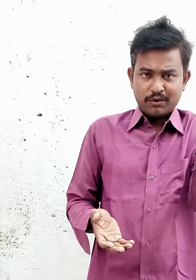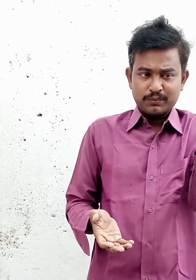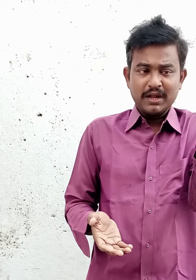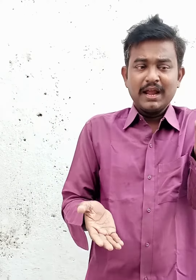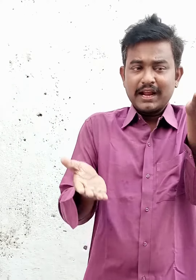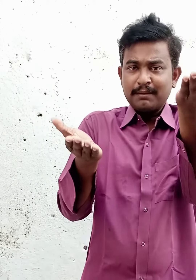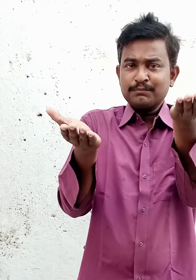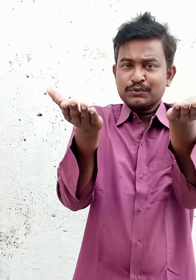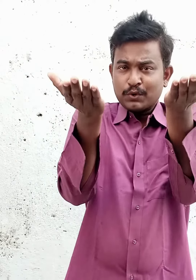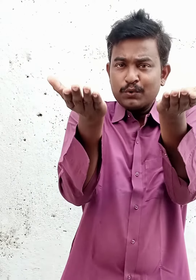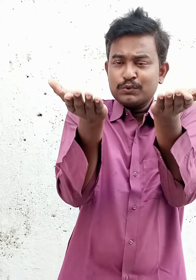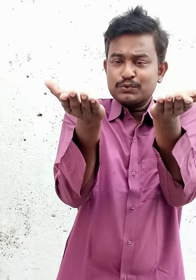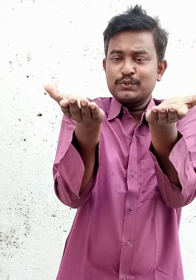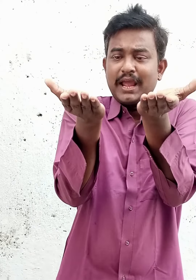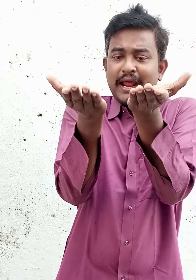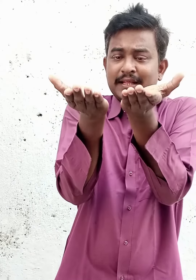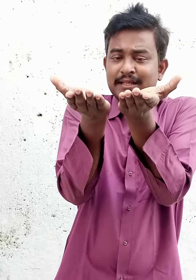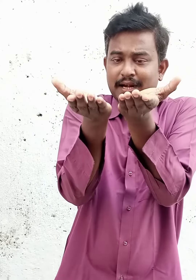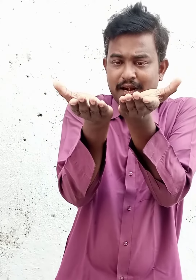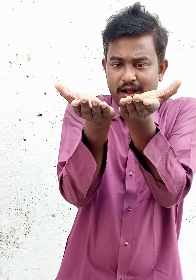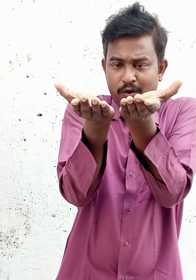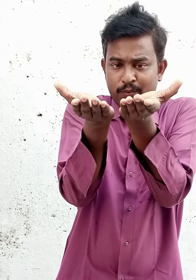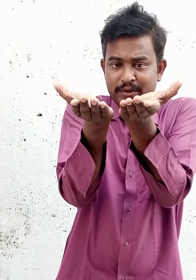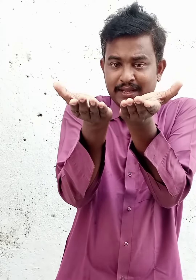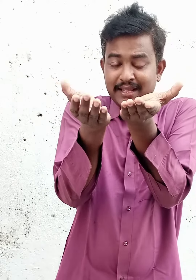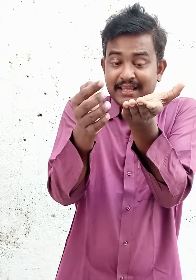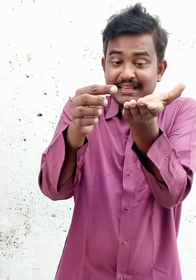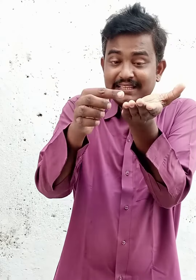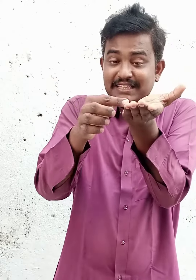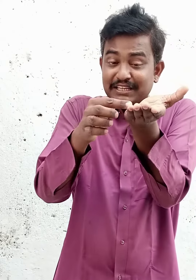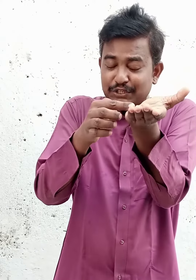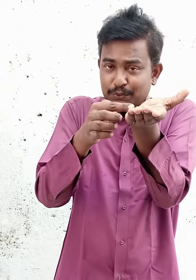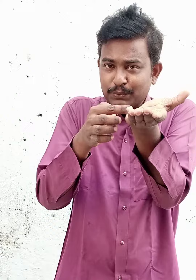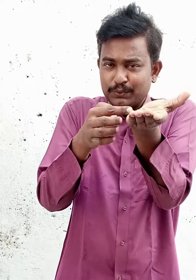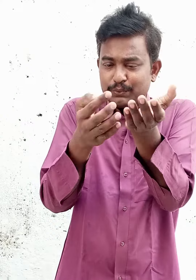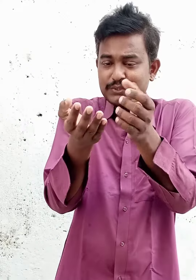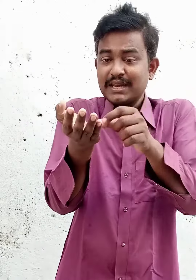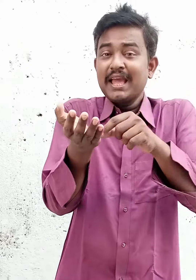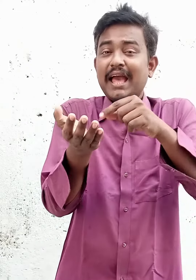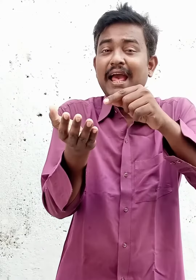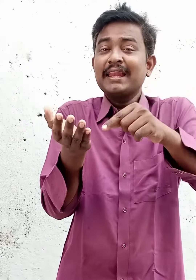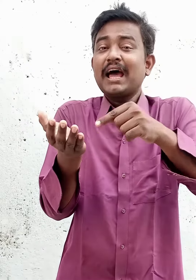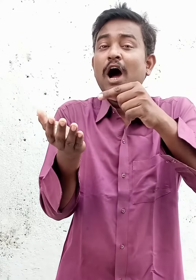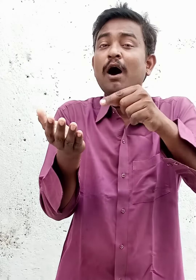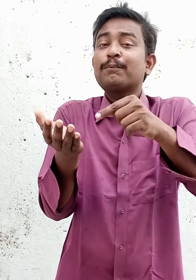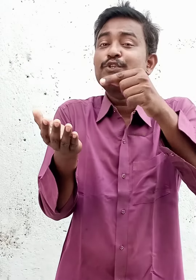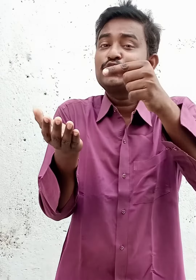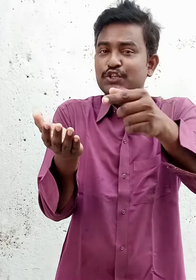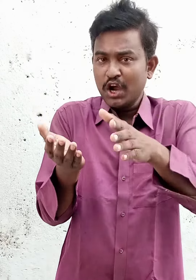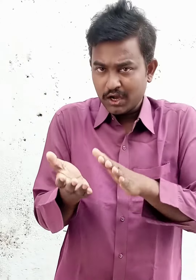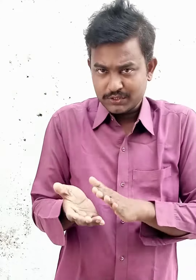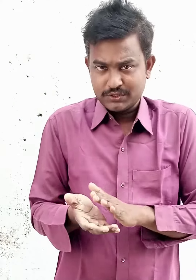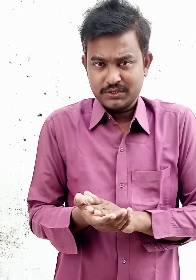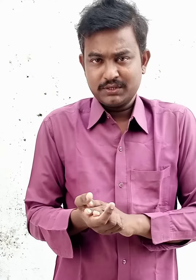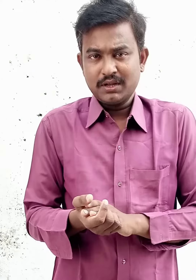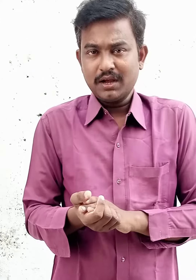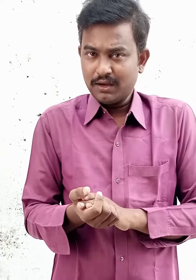cloud comes close to the another cloud, is induced an opposite charge